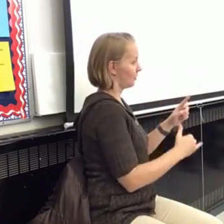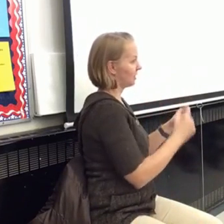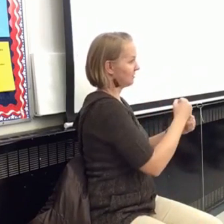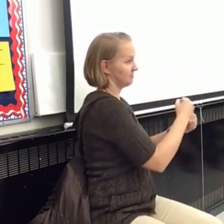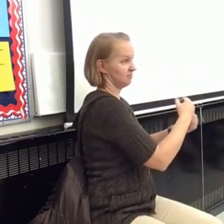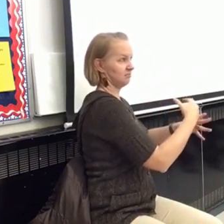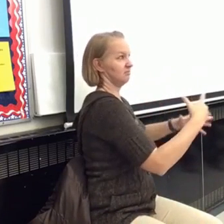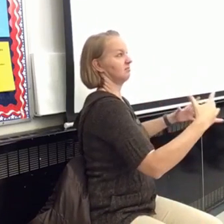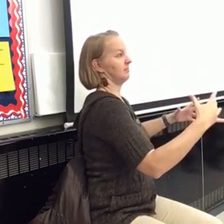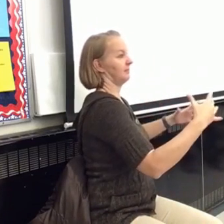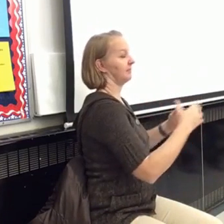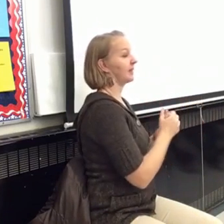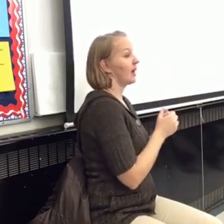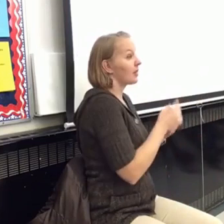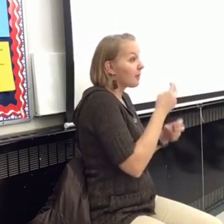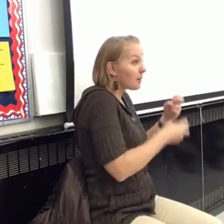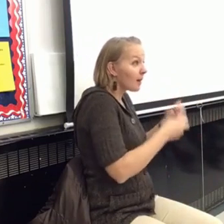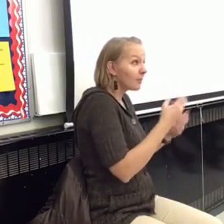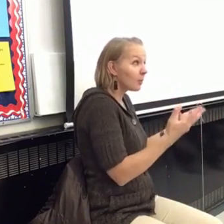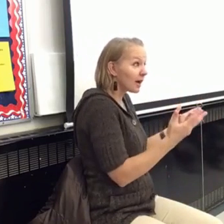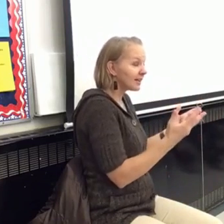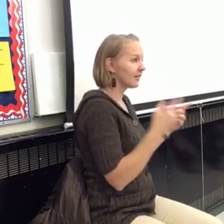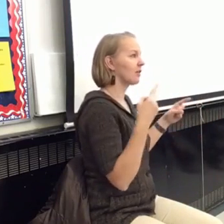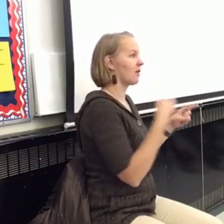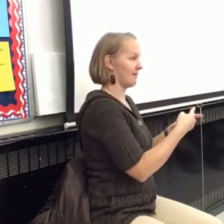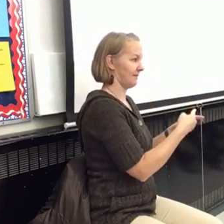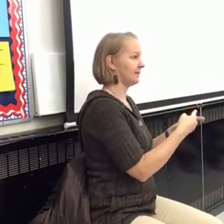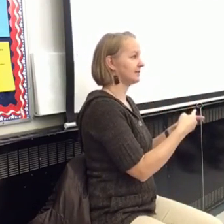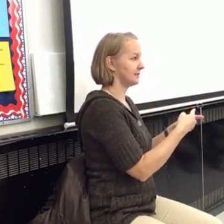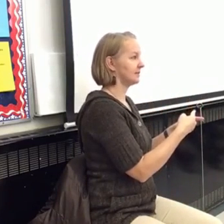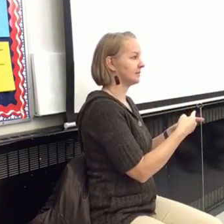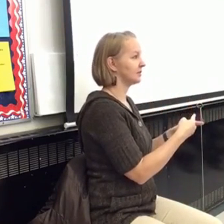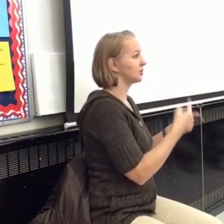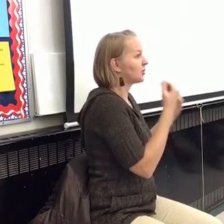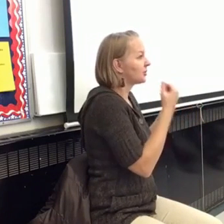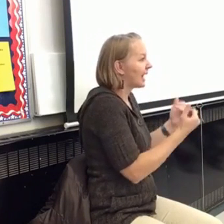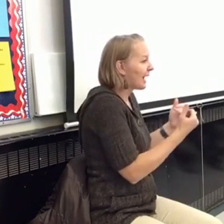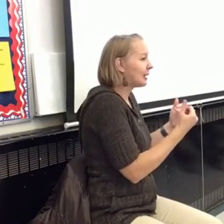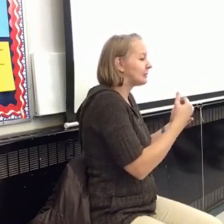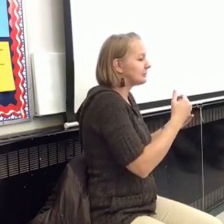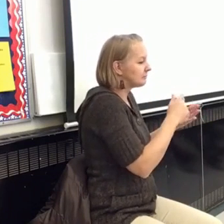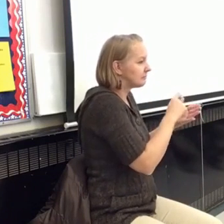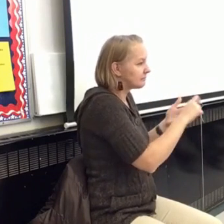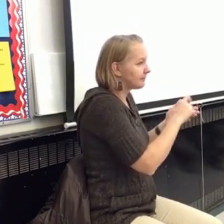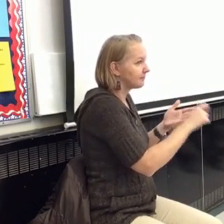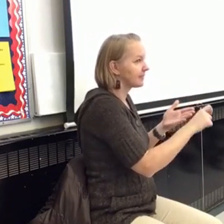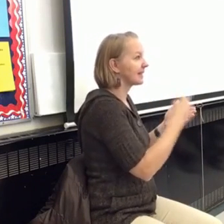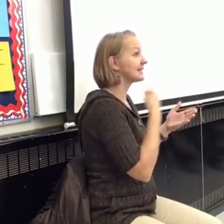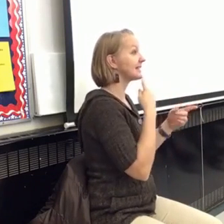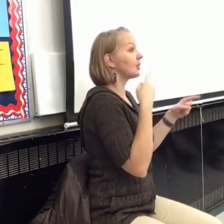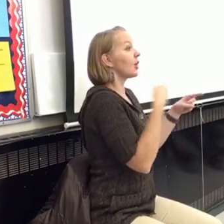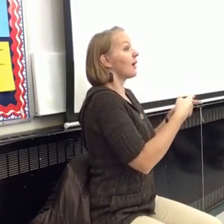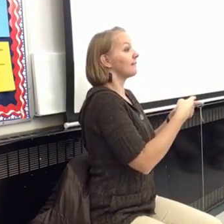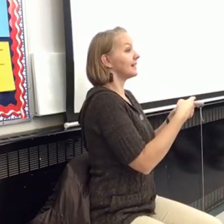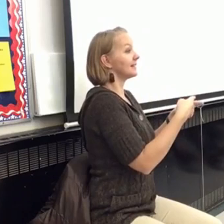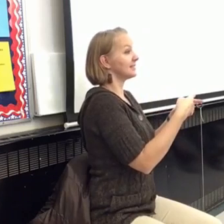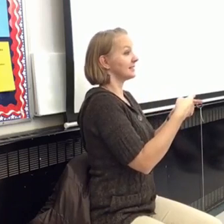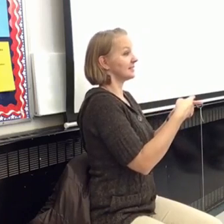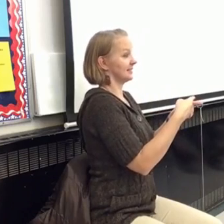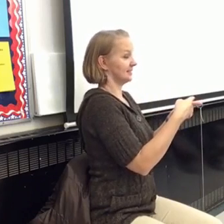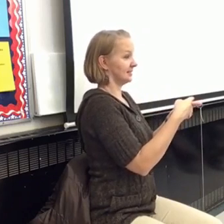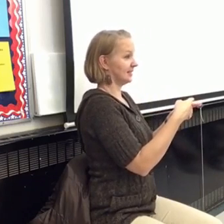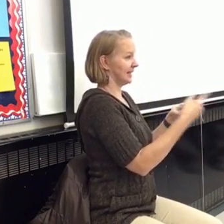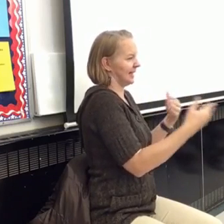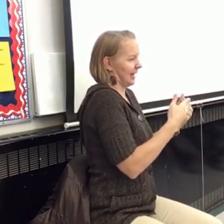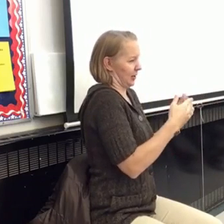Now, the problem with this is going to be the conflict. And if you will now make a little area that says conflict next